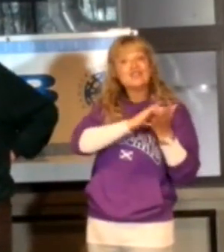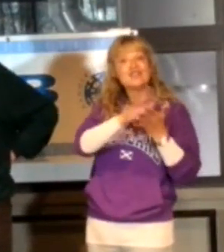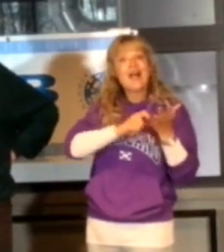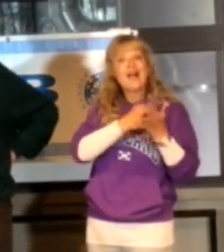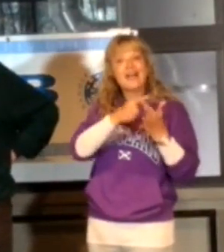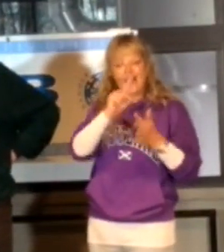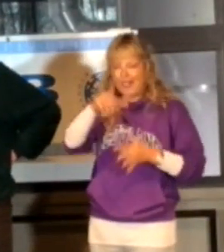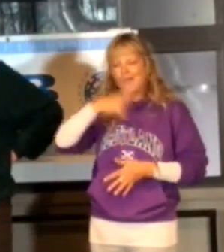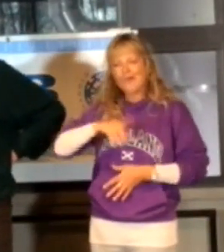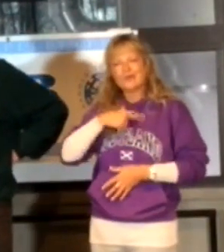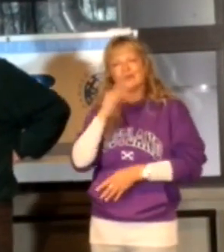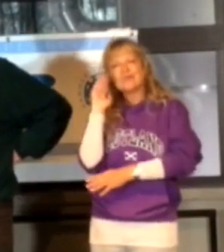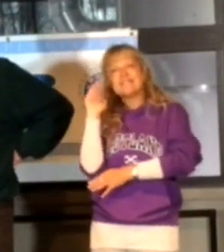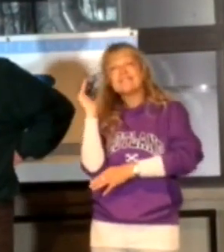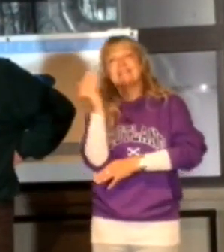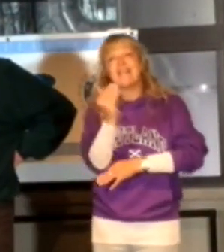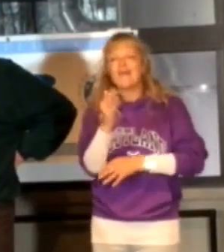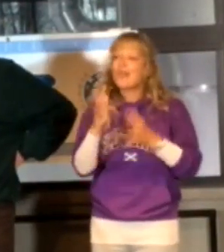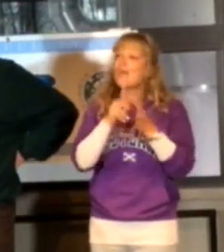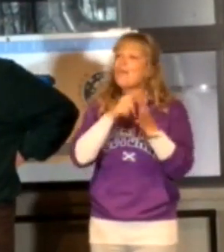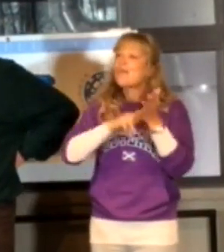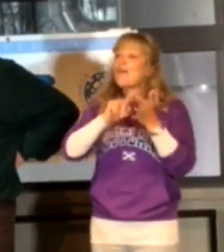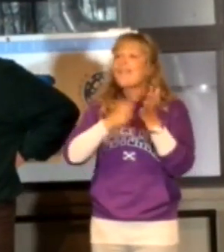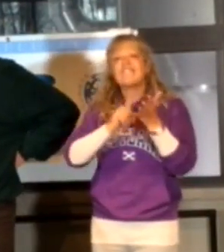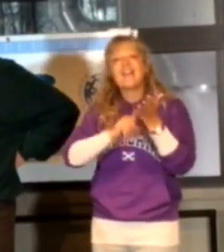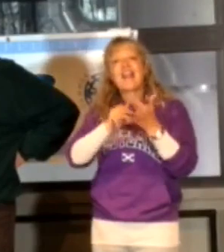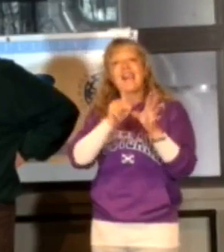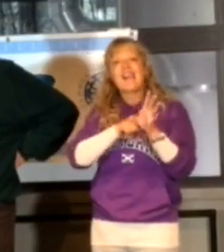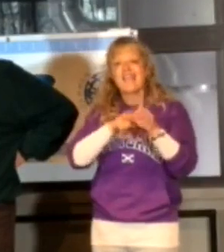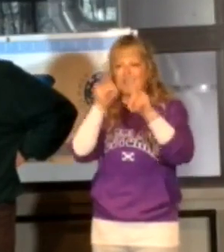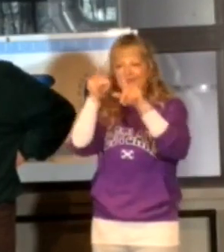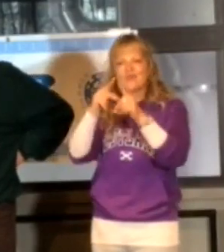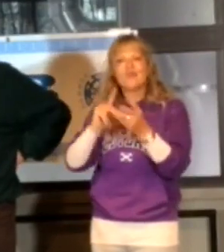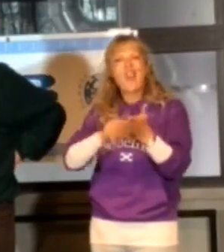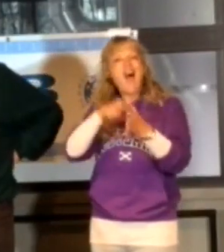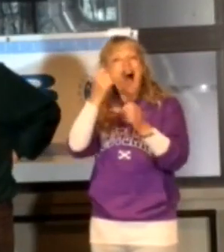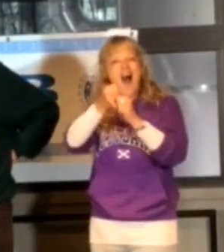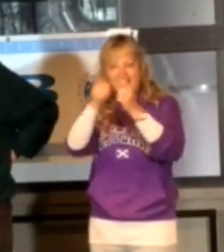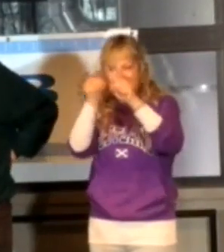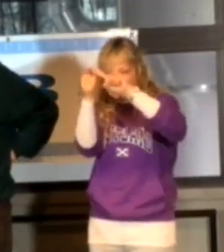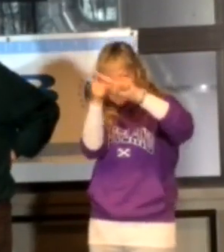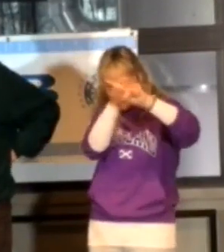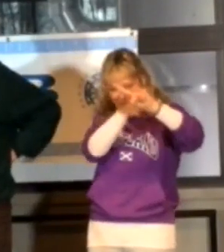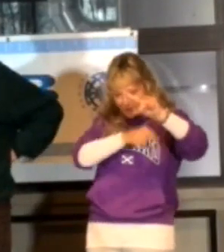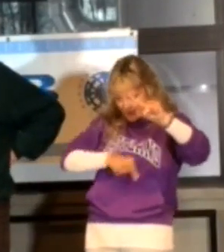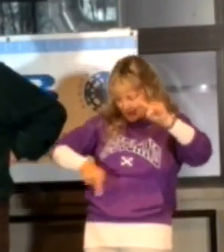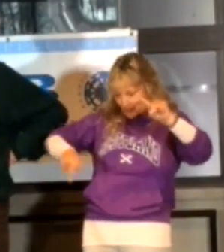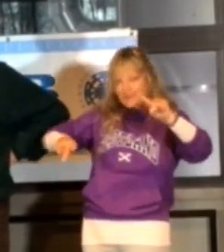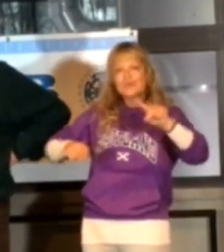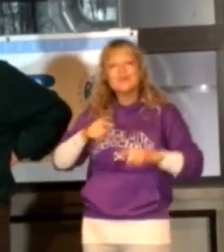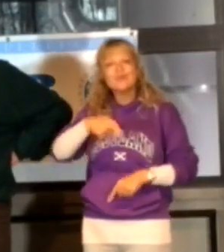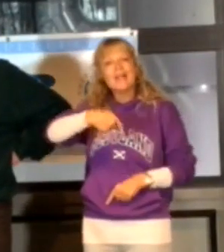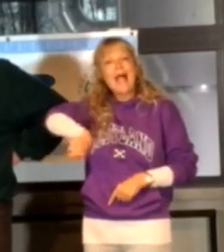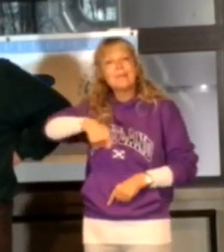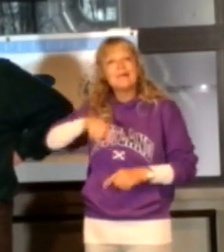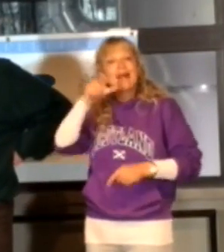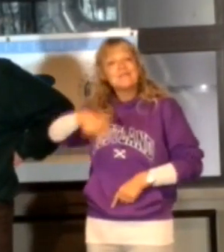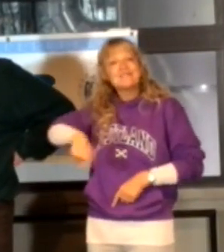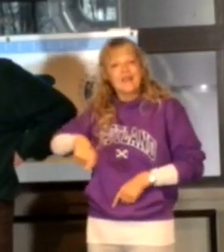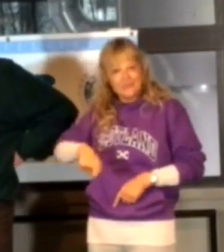the Waverley from Largs down to Campbelltown for an all under one banner march.